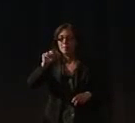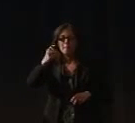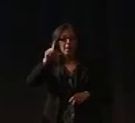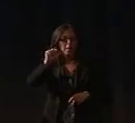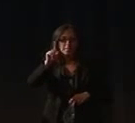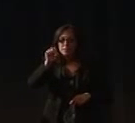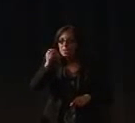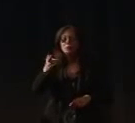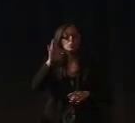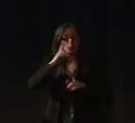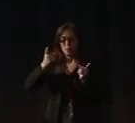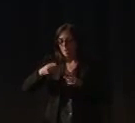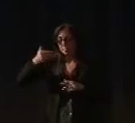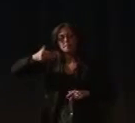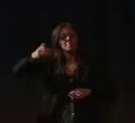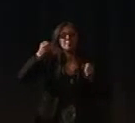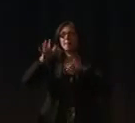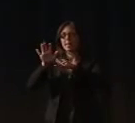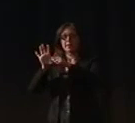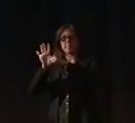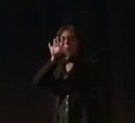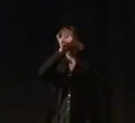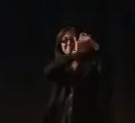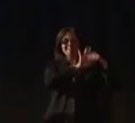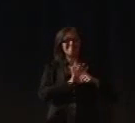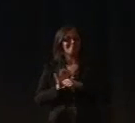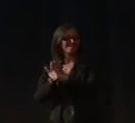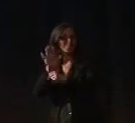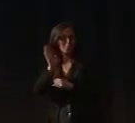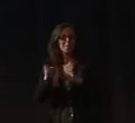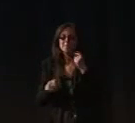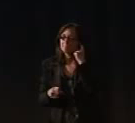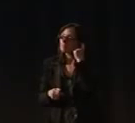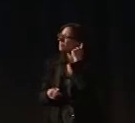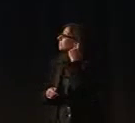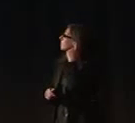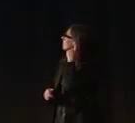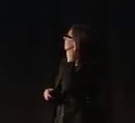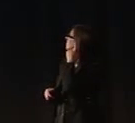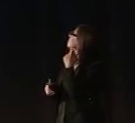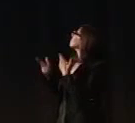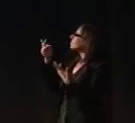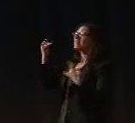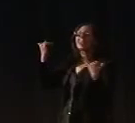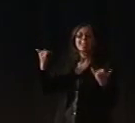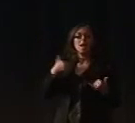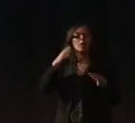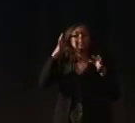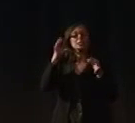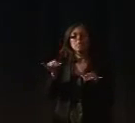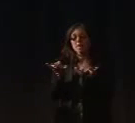but which is itself a simulation of a scale model at the size of a football,